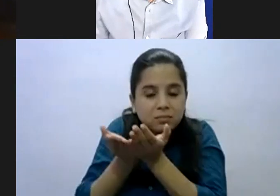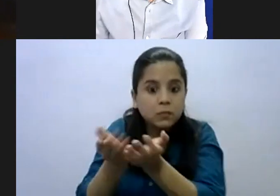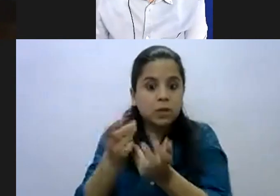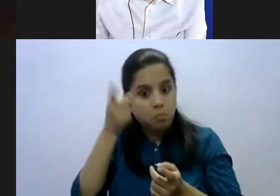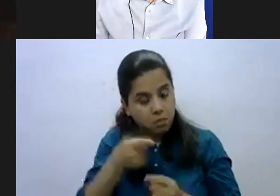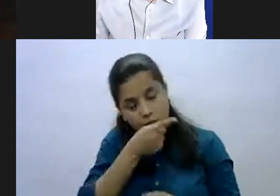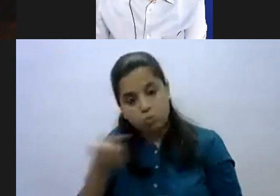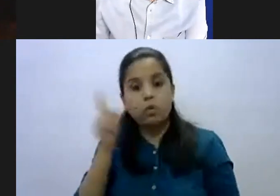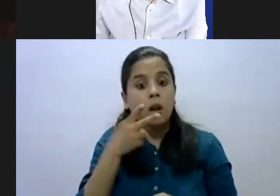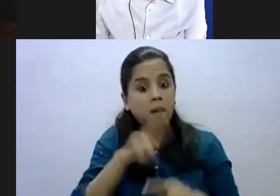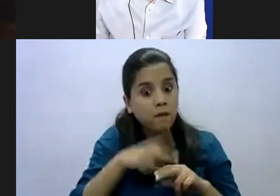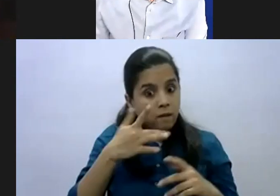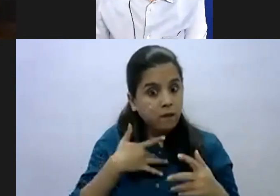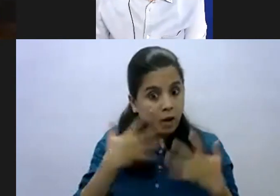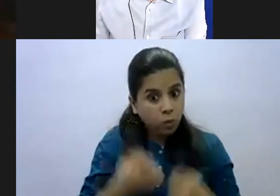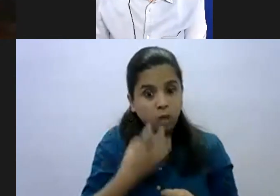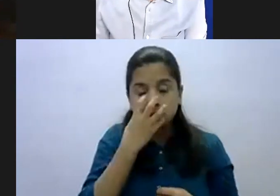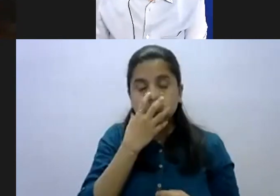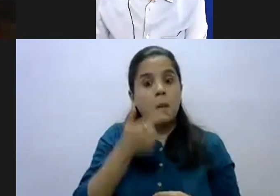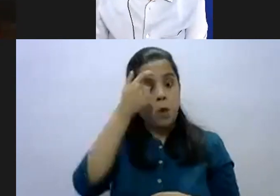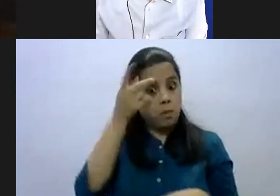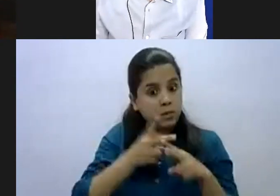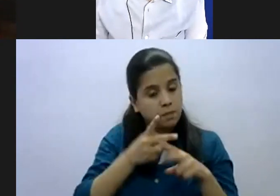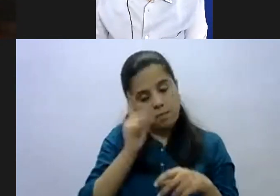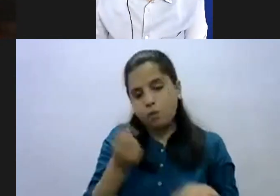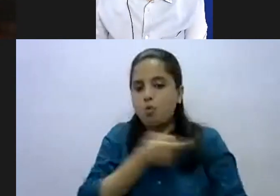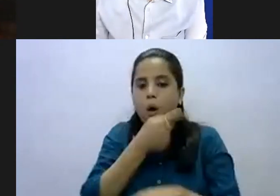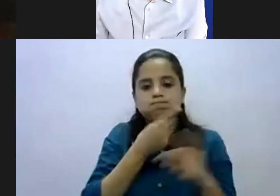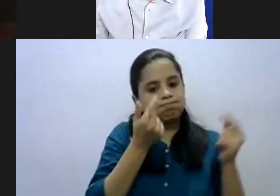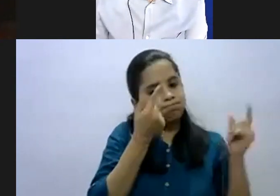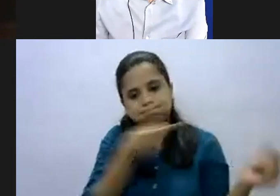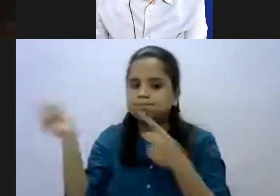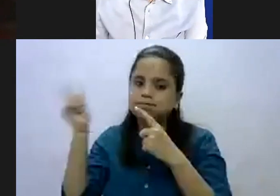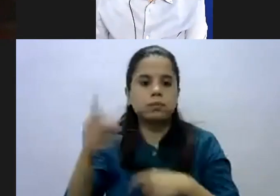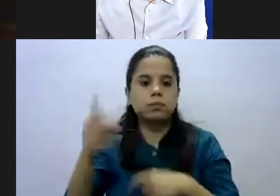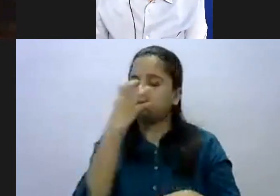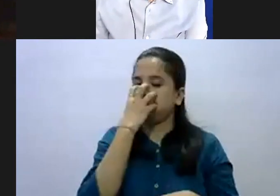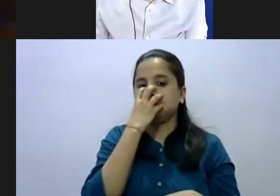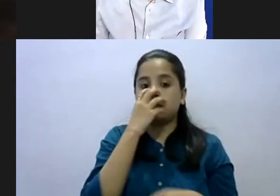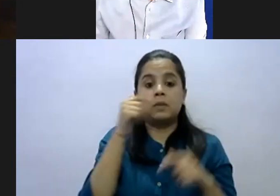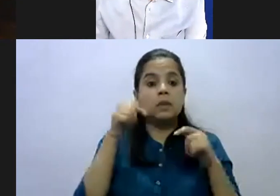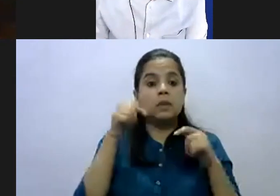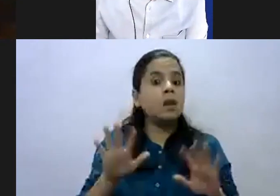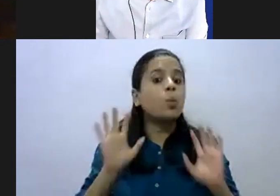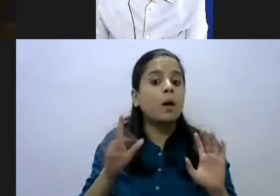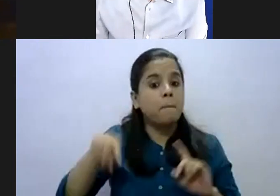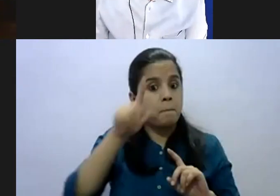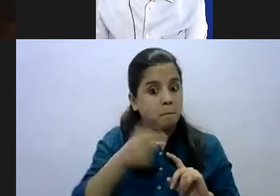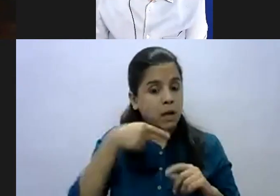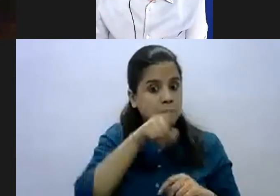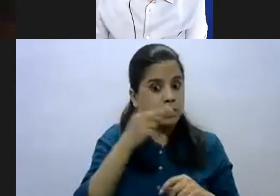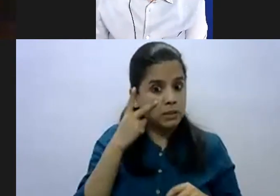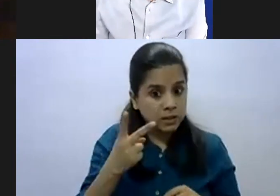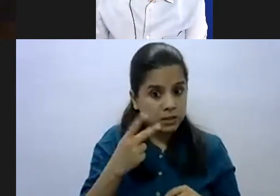might require oxygen or hospital admission. Now, this you have to be very, very, very sure that getting